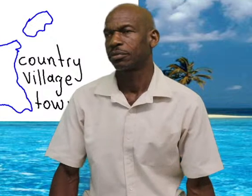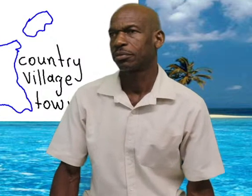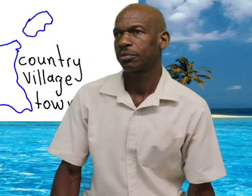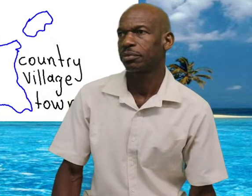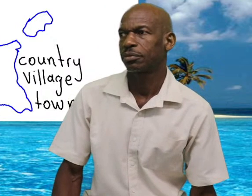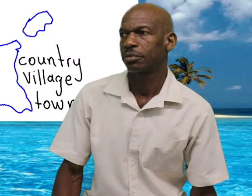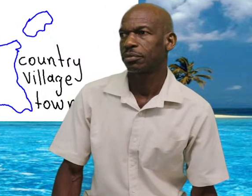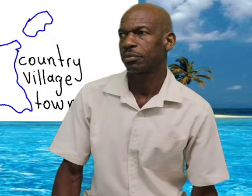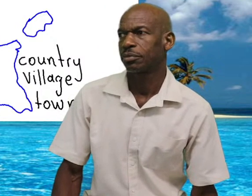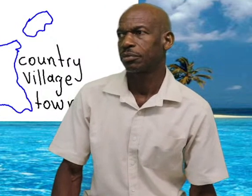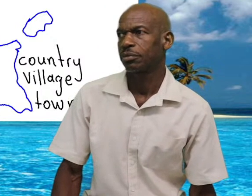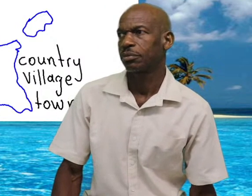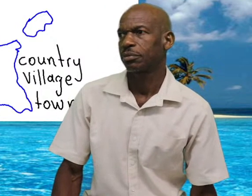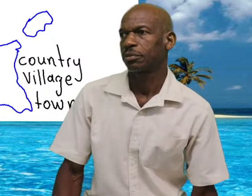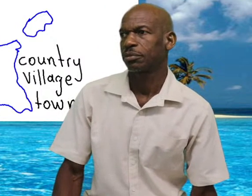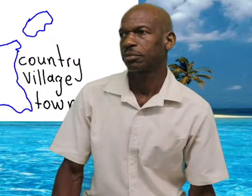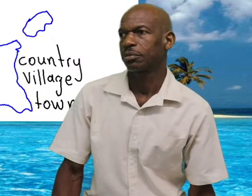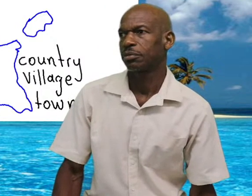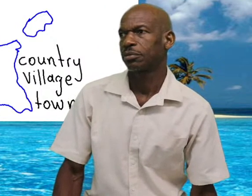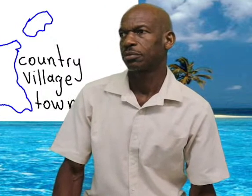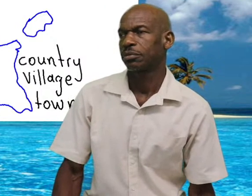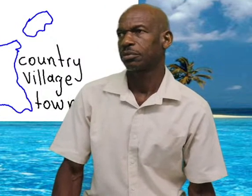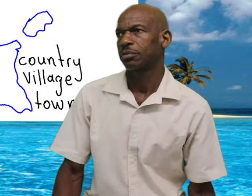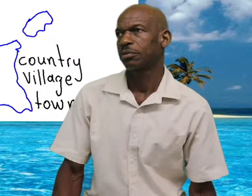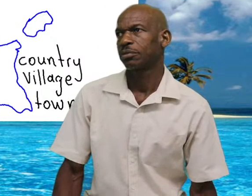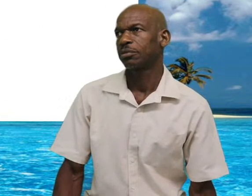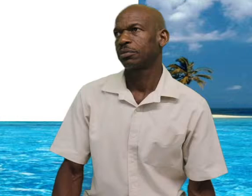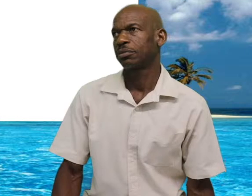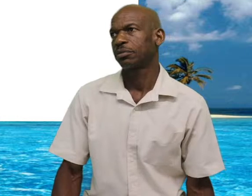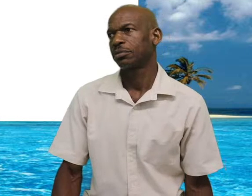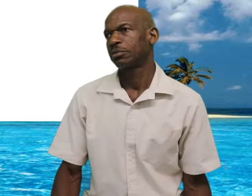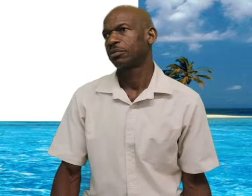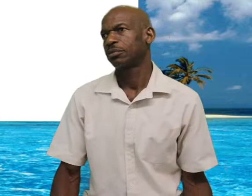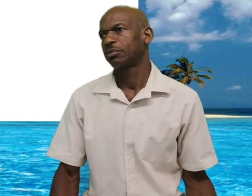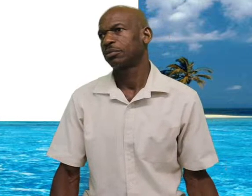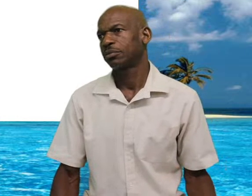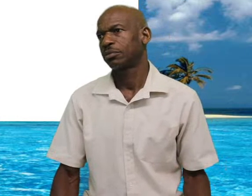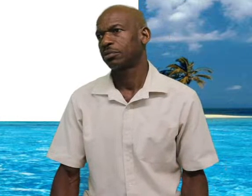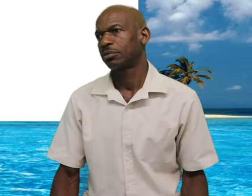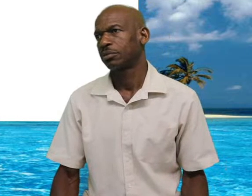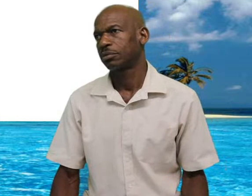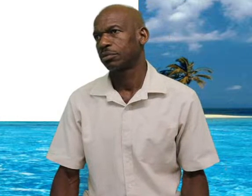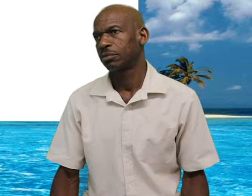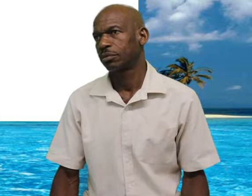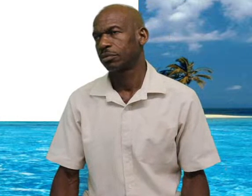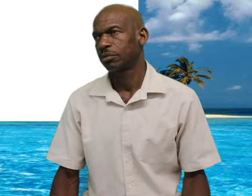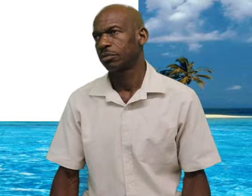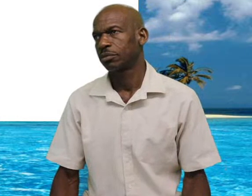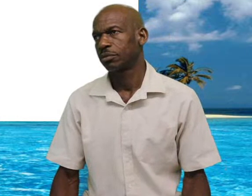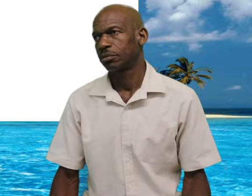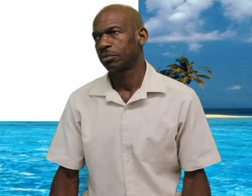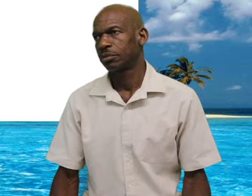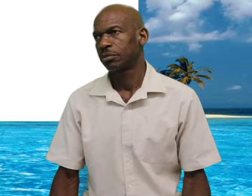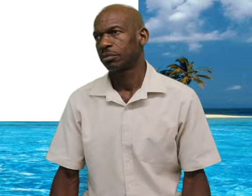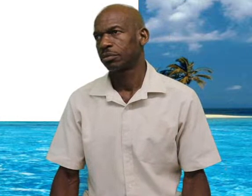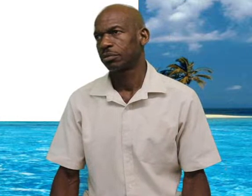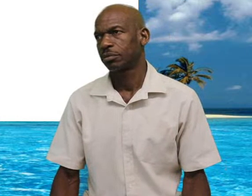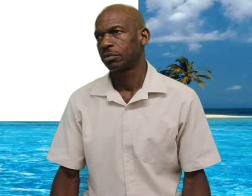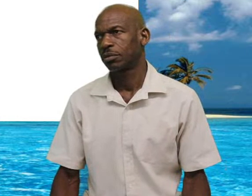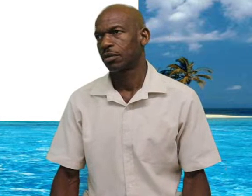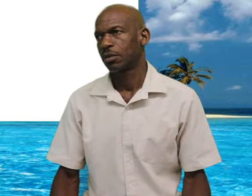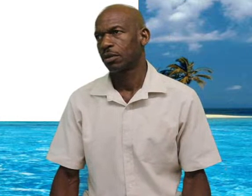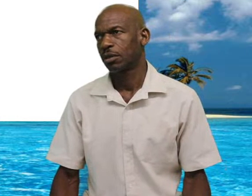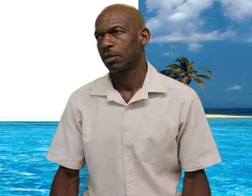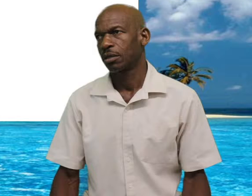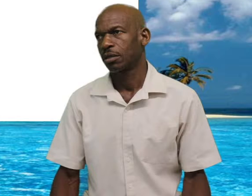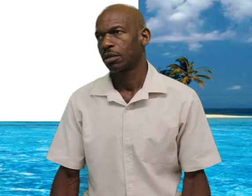parts and parts of, excuse me, parts of a, like this is you,